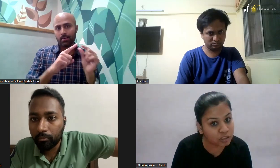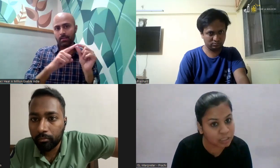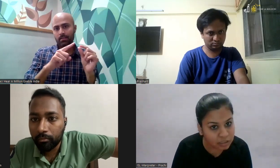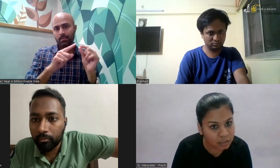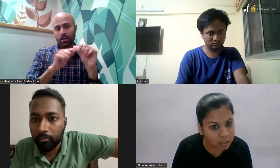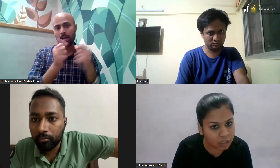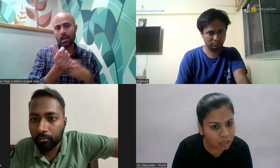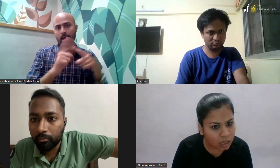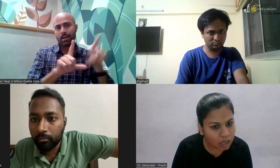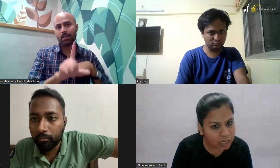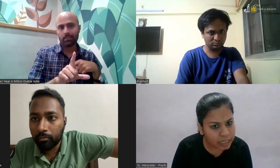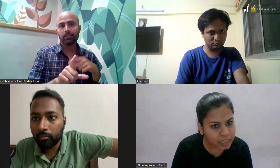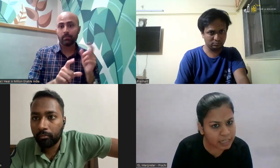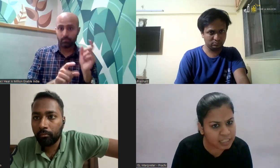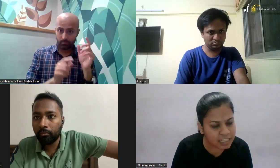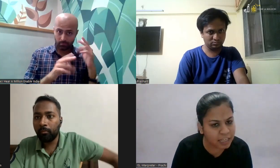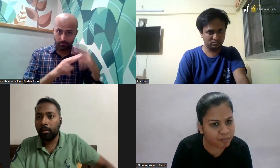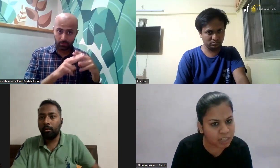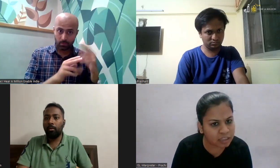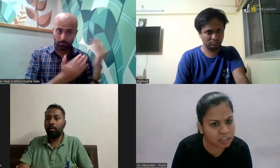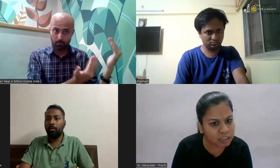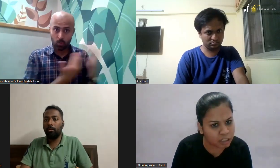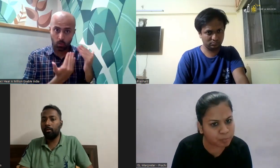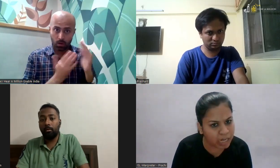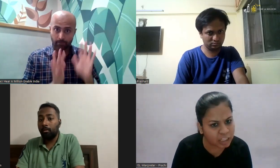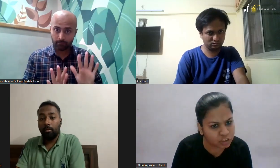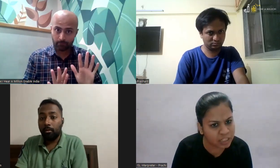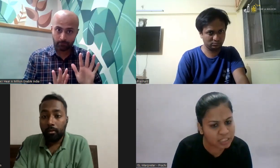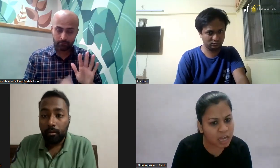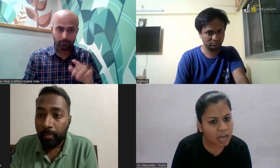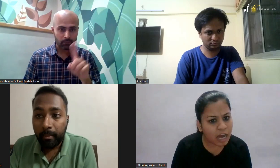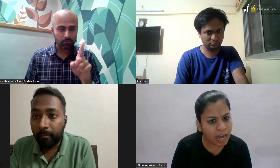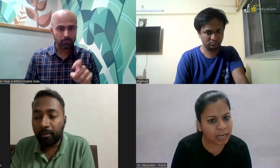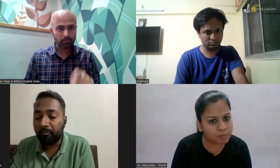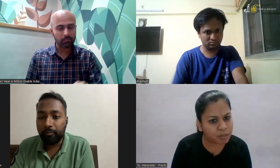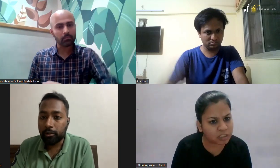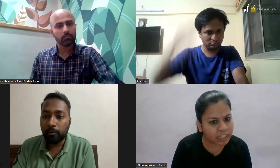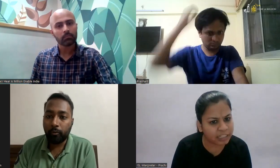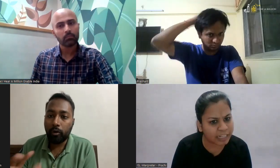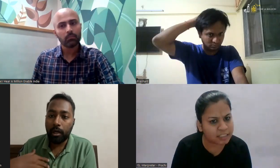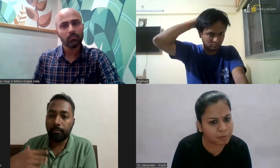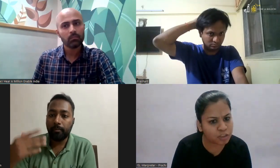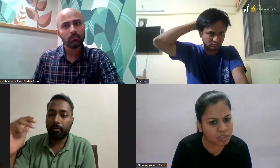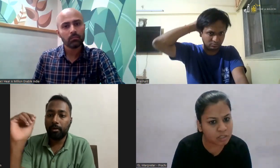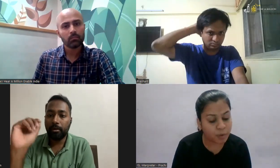party insurance? Is this covered under the third party insurance? And the person First